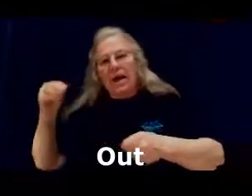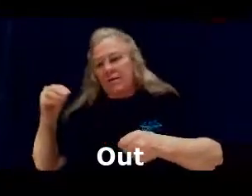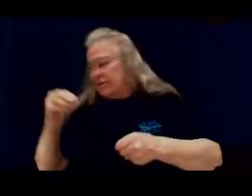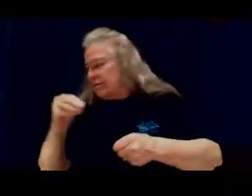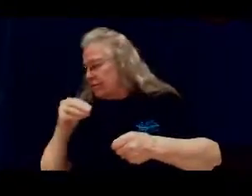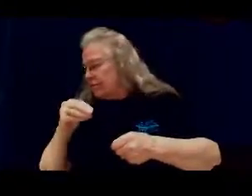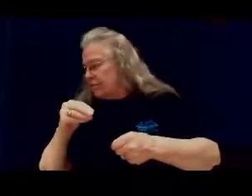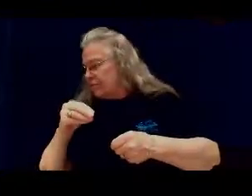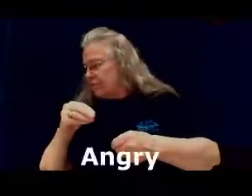out.